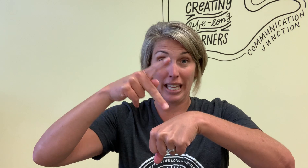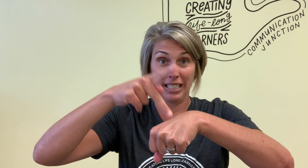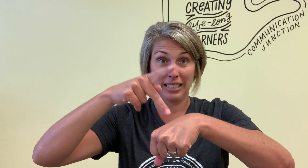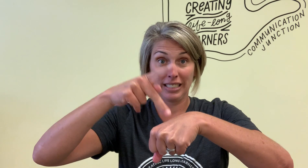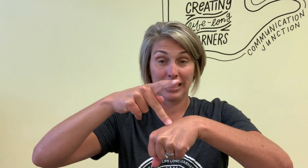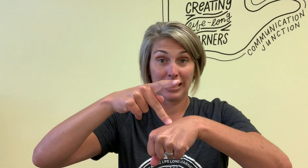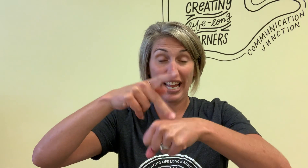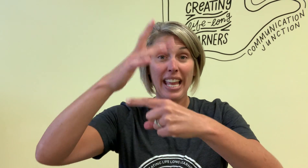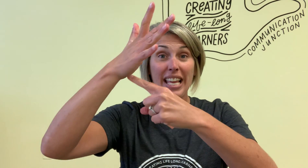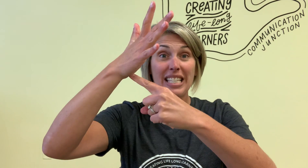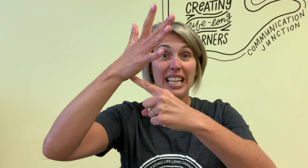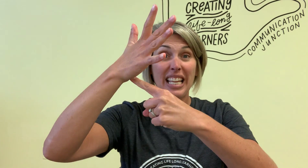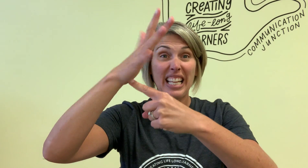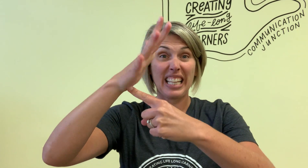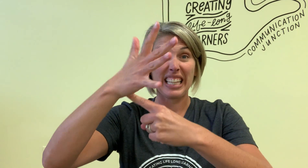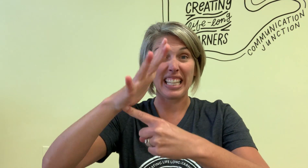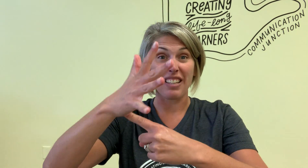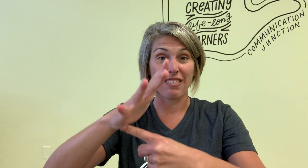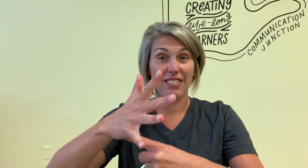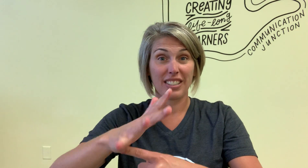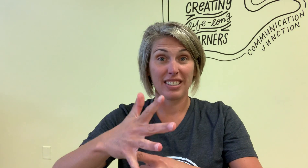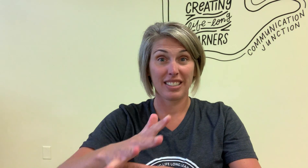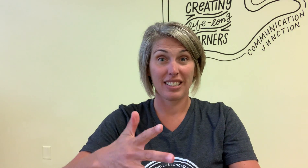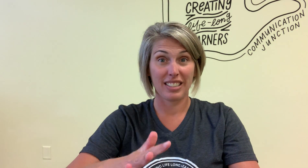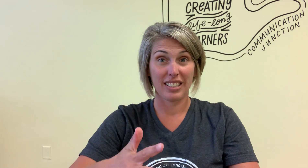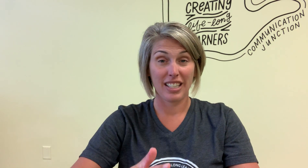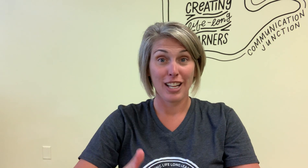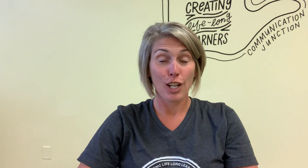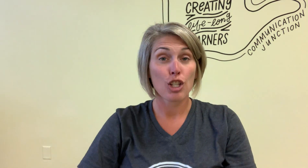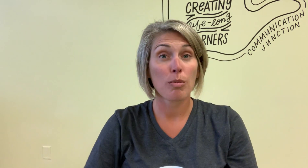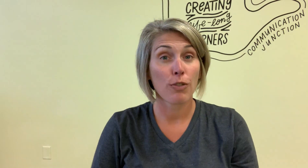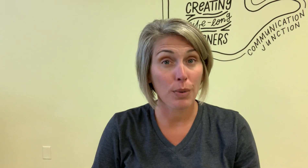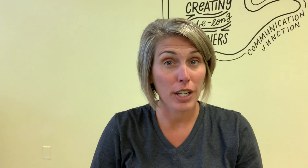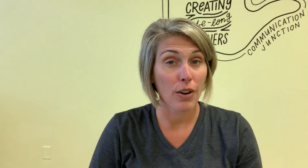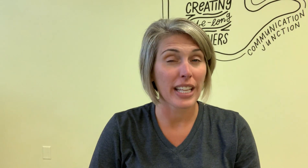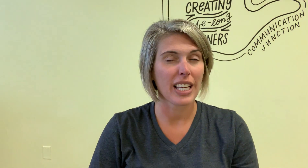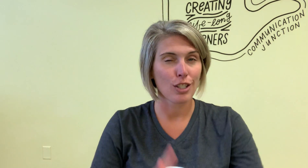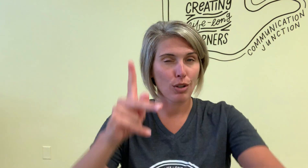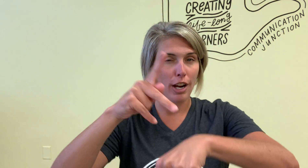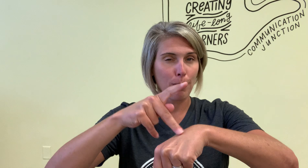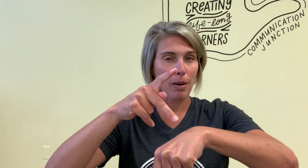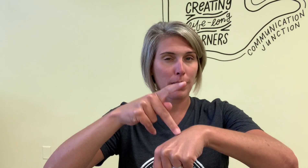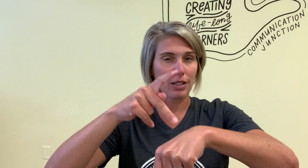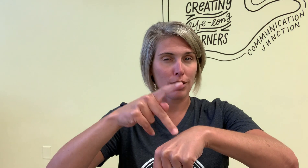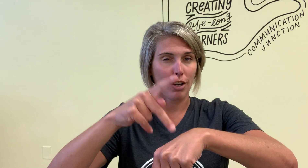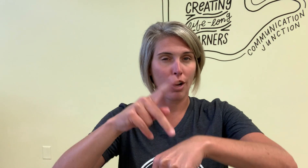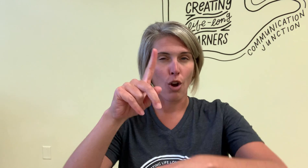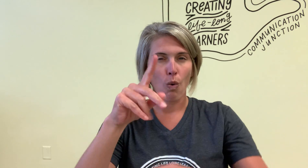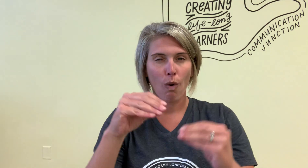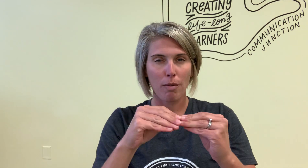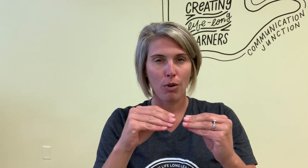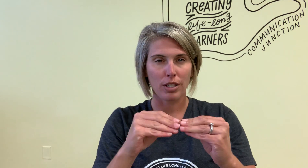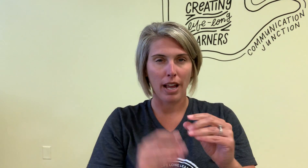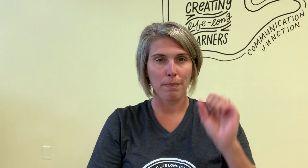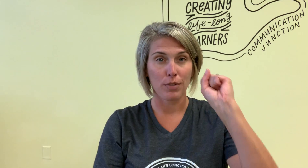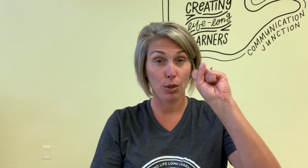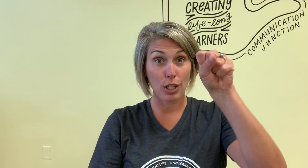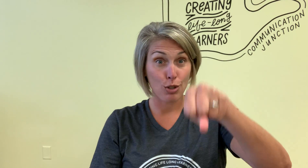pumpkin, and leaf. So before we go, I'd like to try our pumpkin song one more time. So can you show me